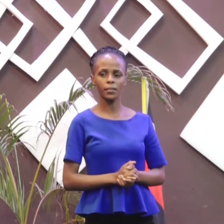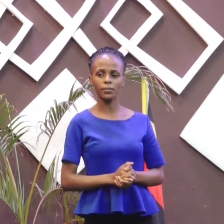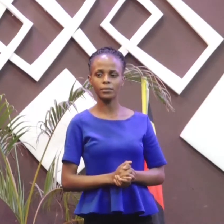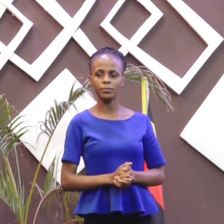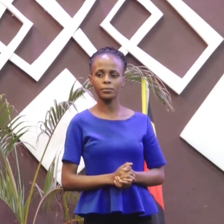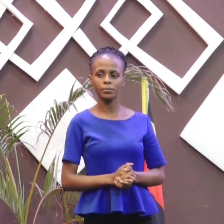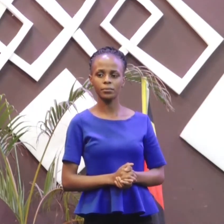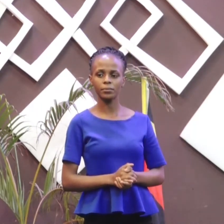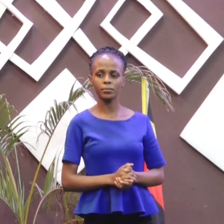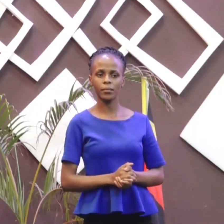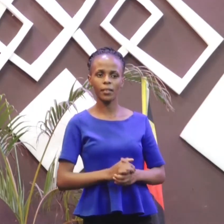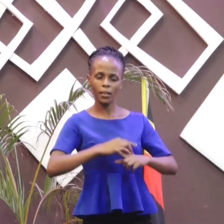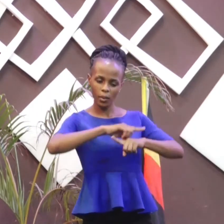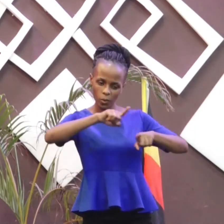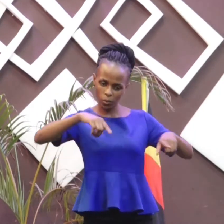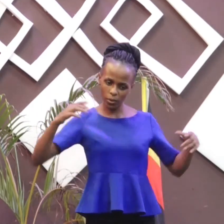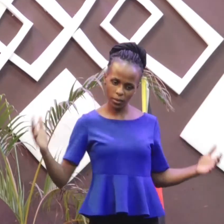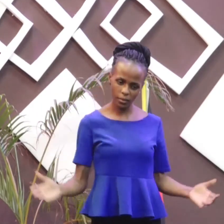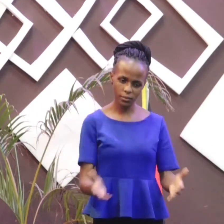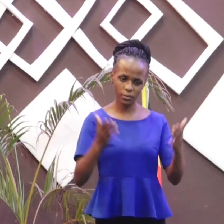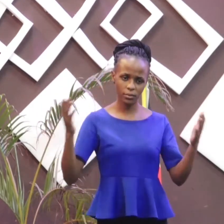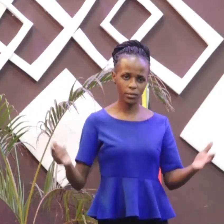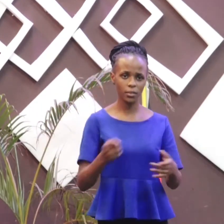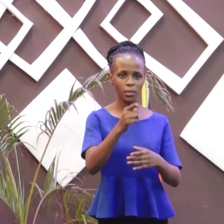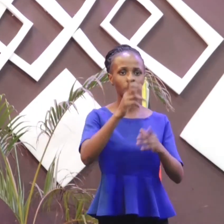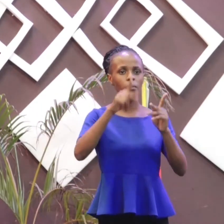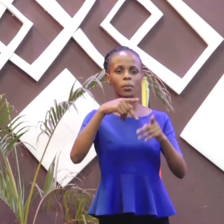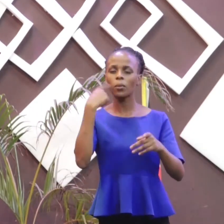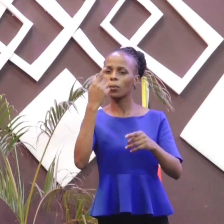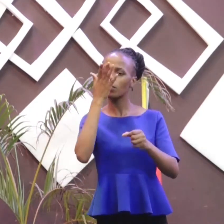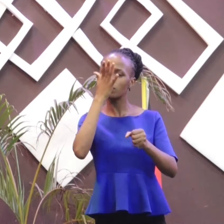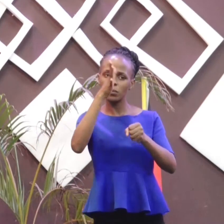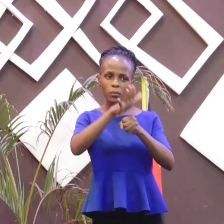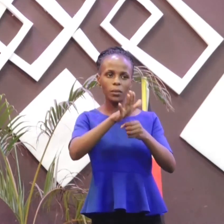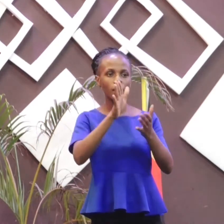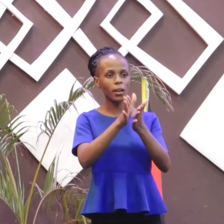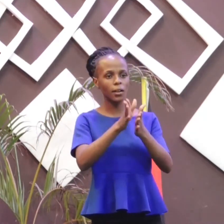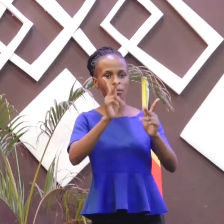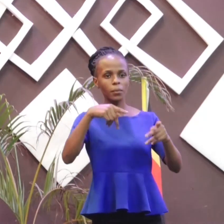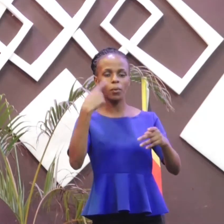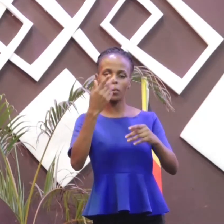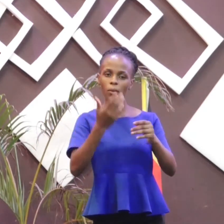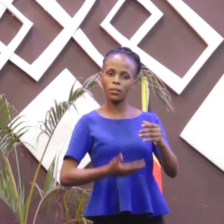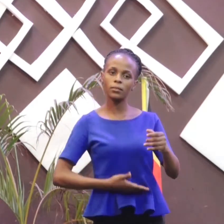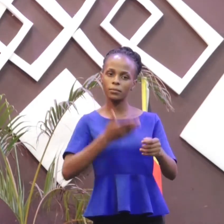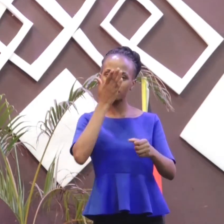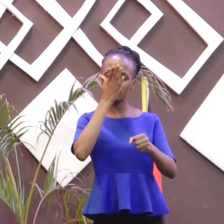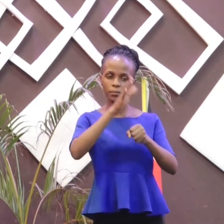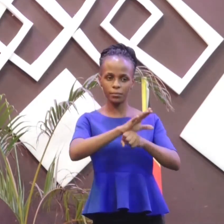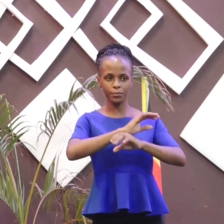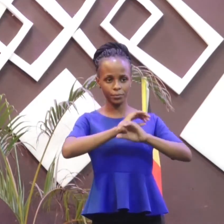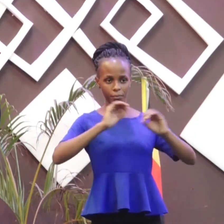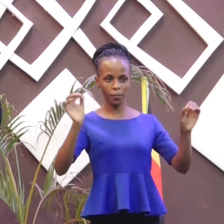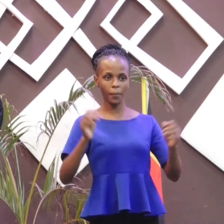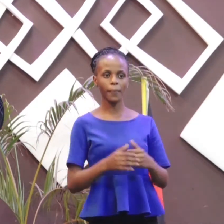an update. Tubazaamu amaanyi abalina okweyamu n'ababadde tebannaba kweyama. We encourage you, those of you that